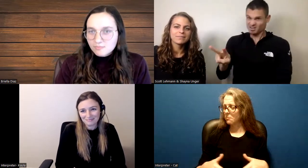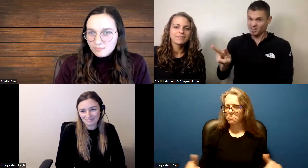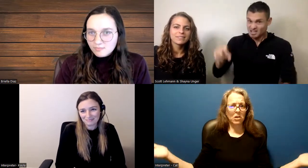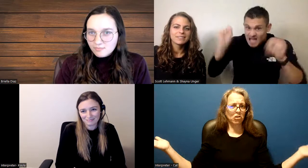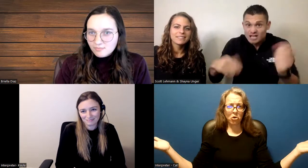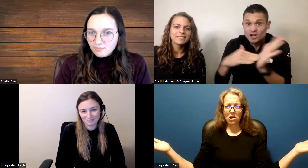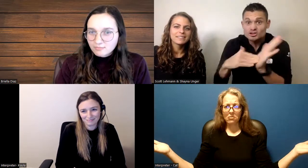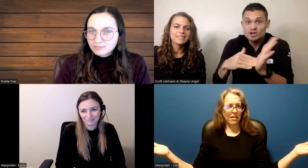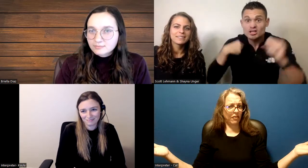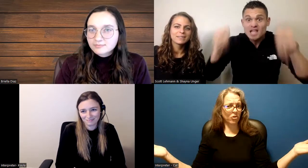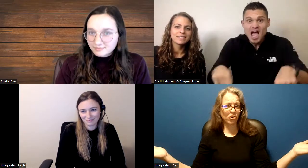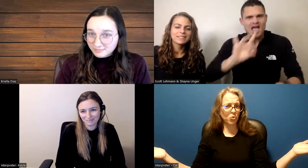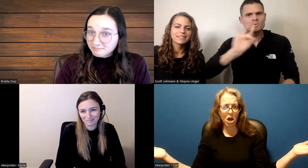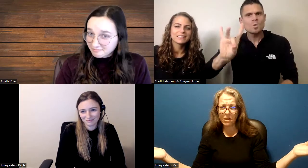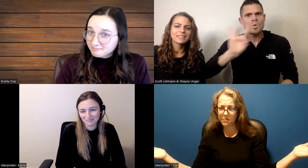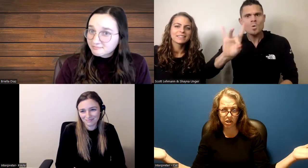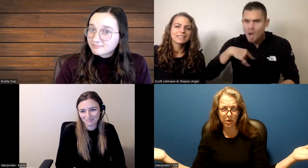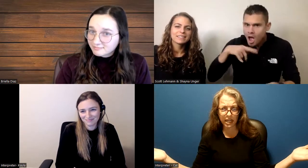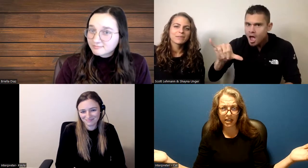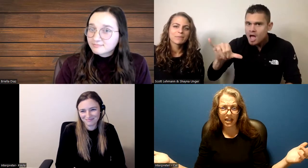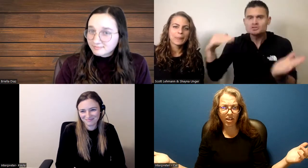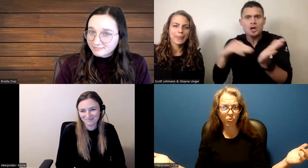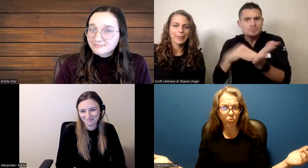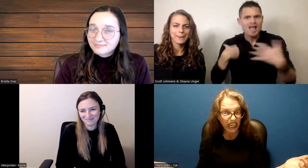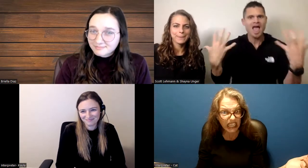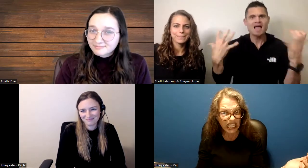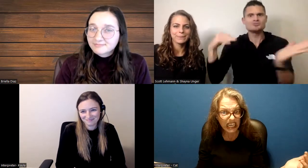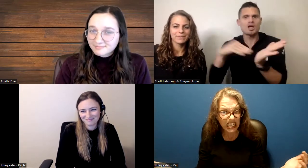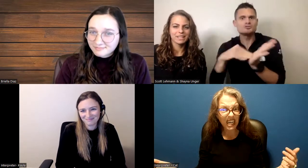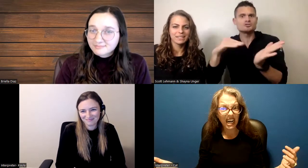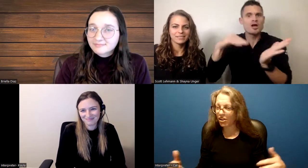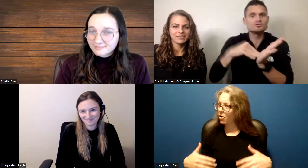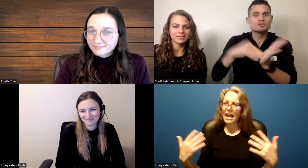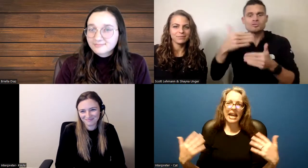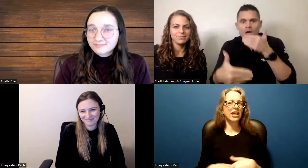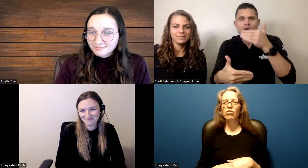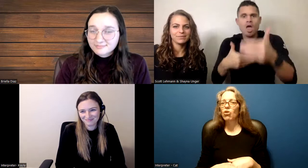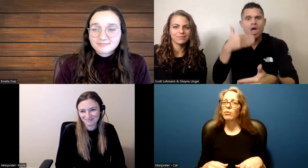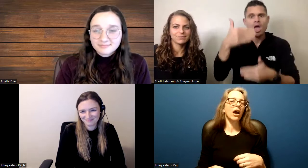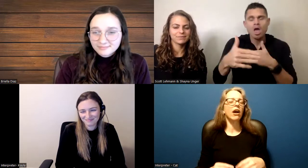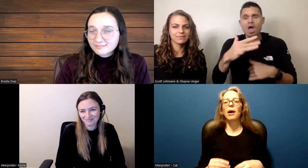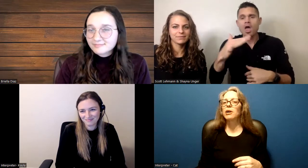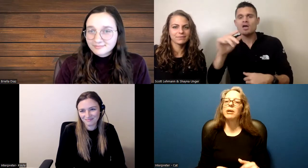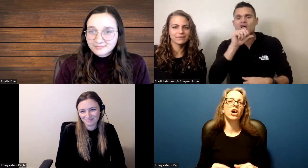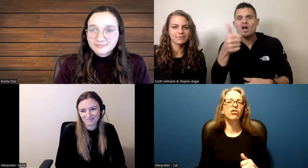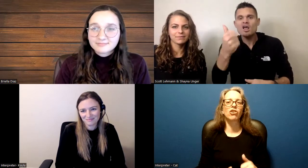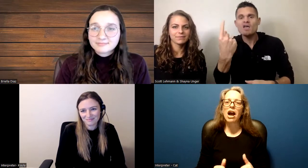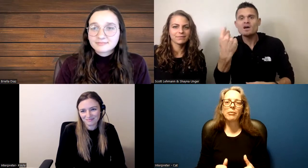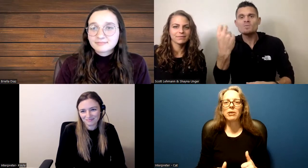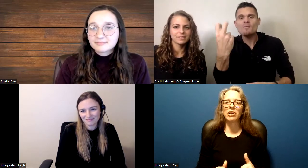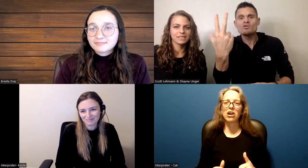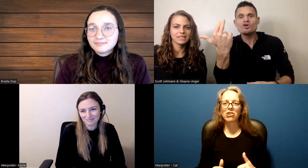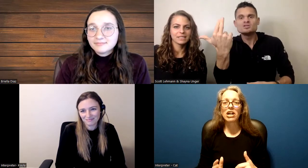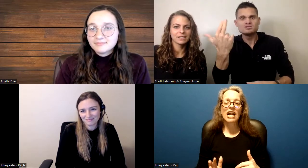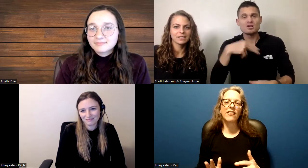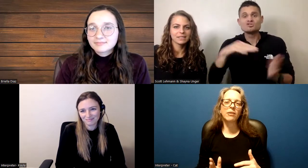were like, sure, if that's what you want, do it. I was like, really? I was like, okay, 8 years old. I'm like, all right, I'm going to be a doctor. I'm